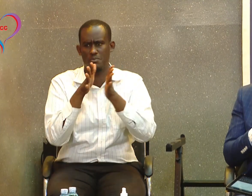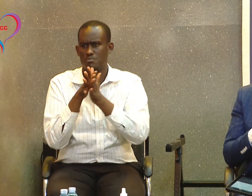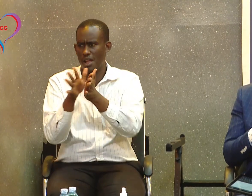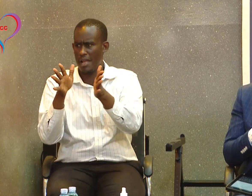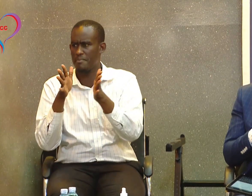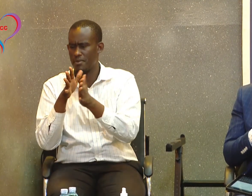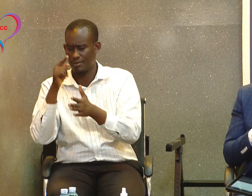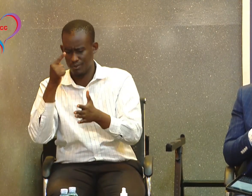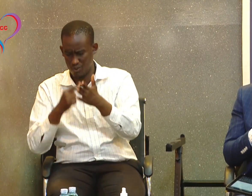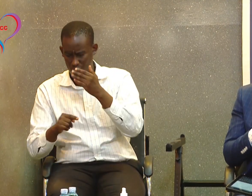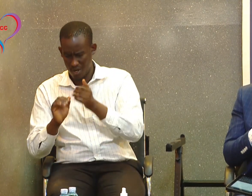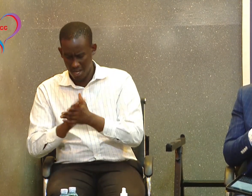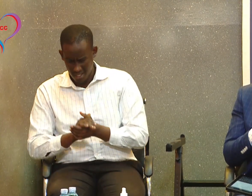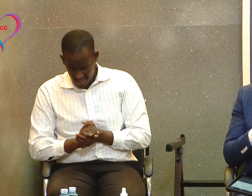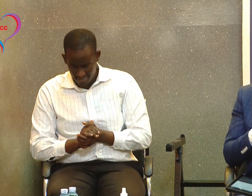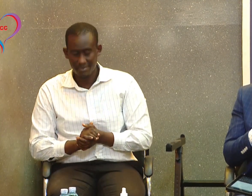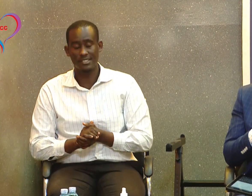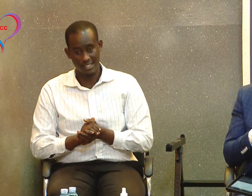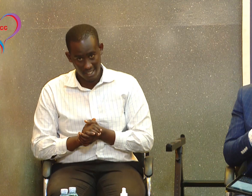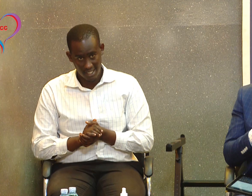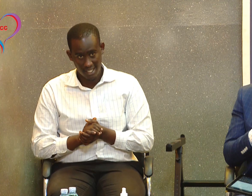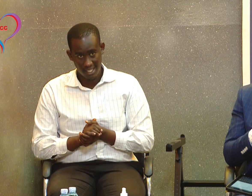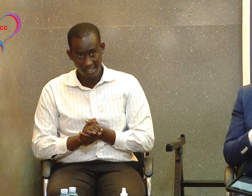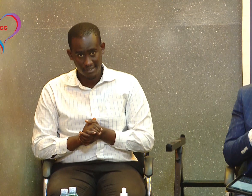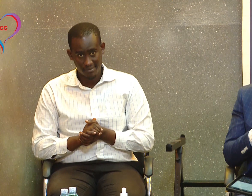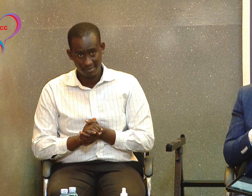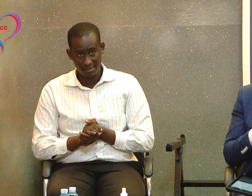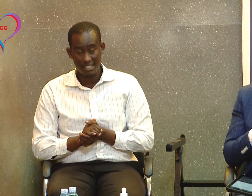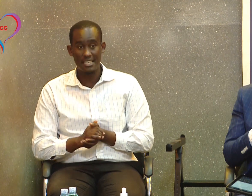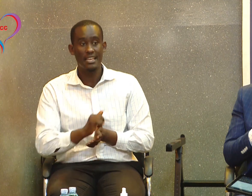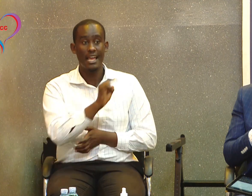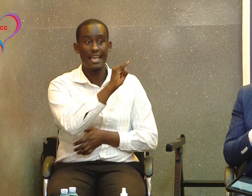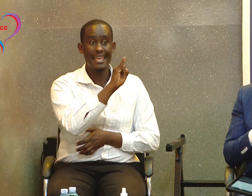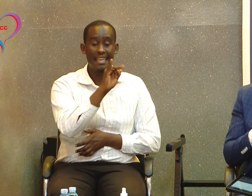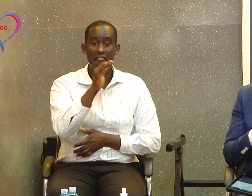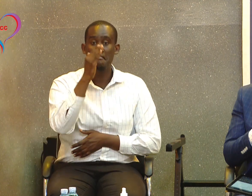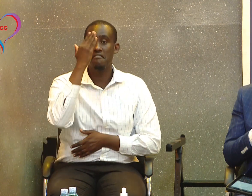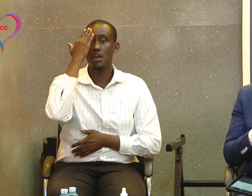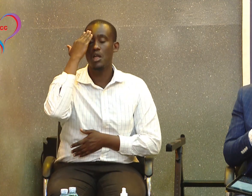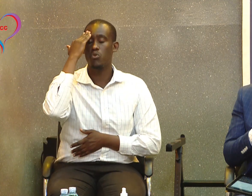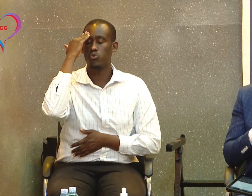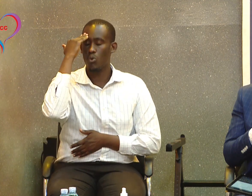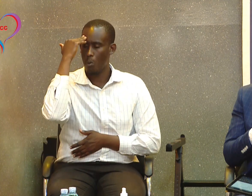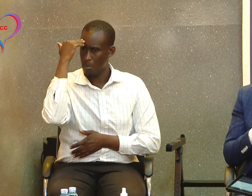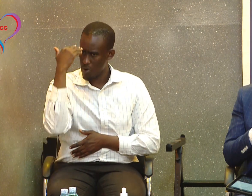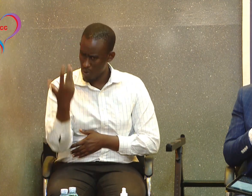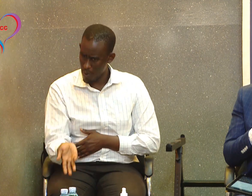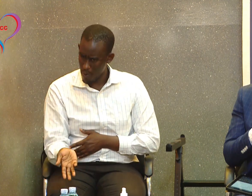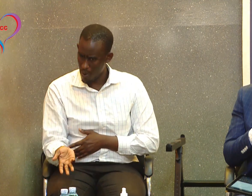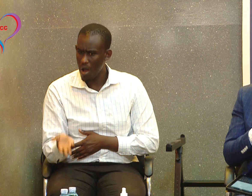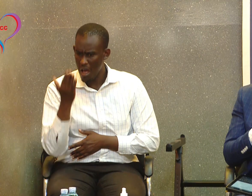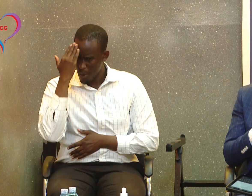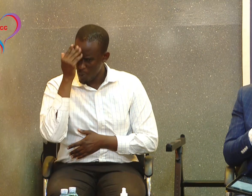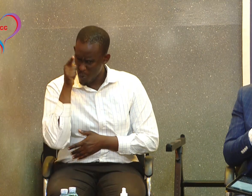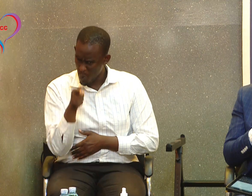omuntu bulichintu tamanya rwachi chakolebwa tutandika okuchonona. And we